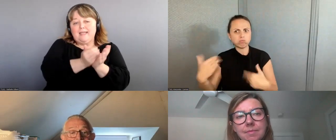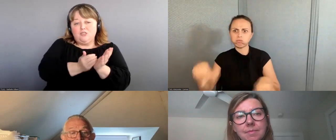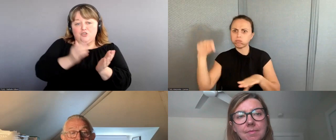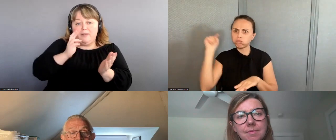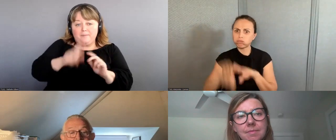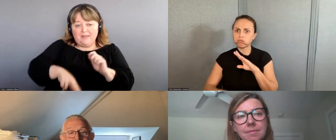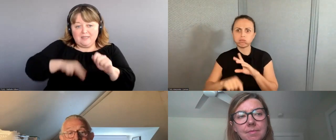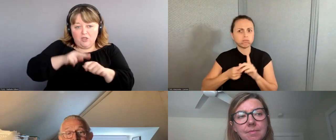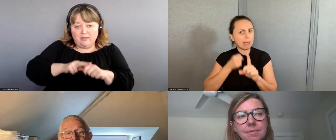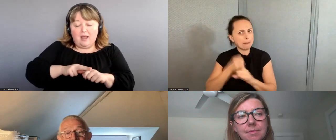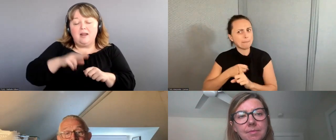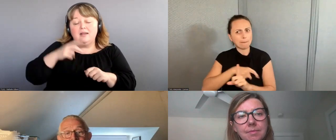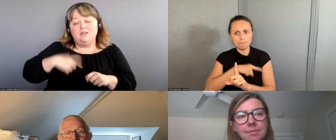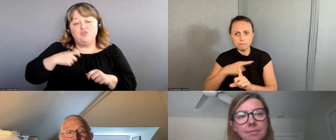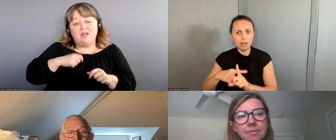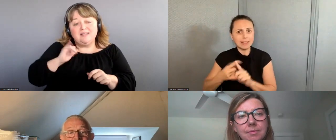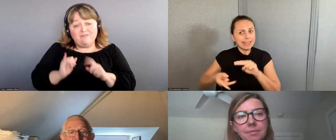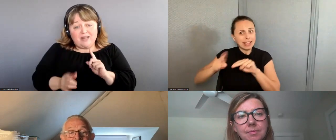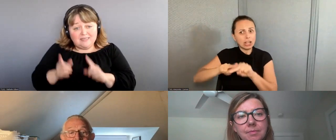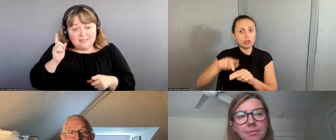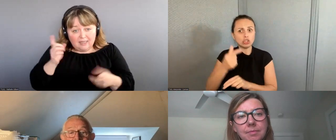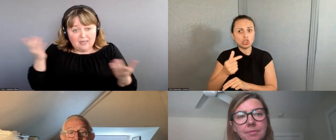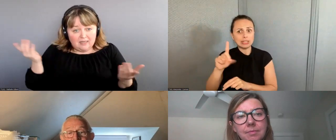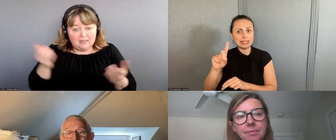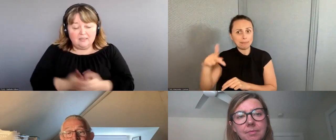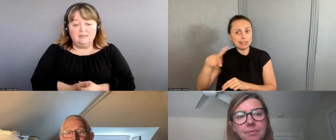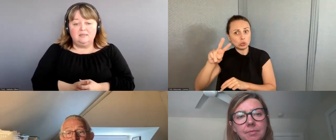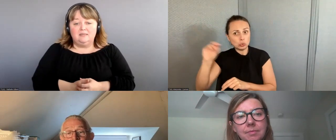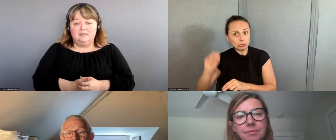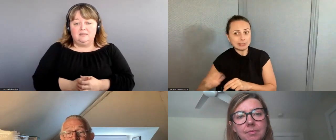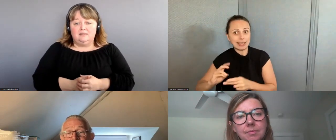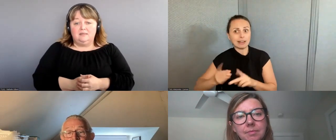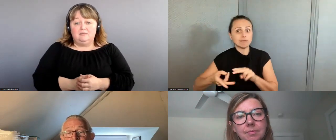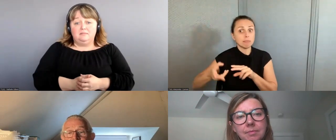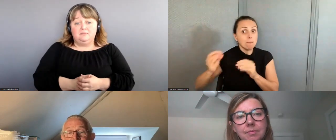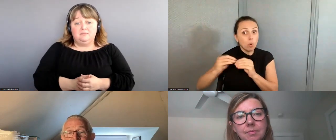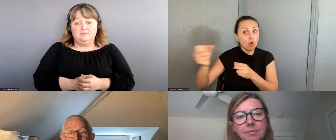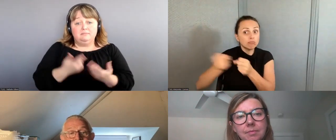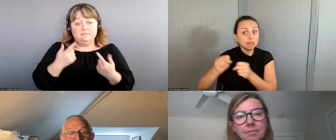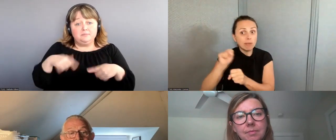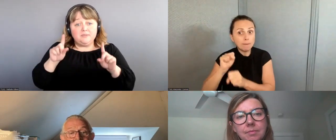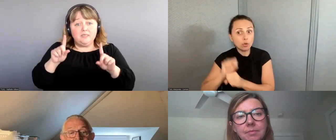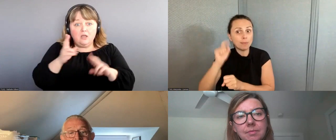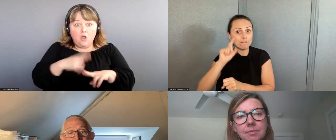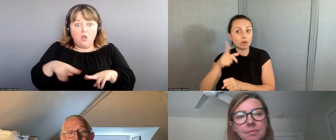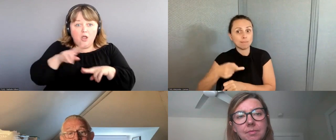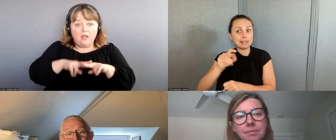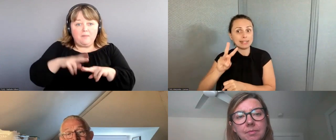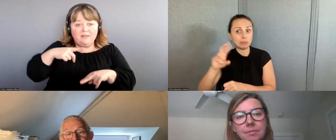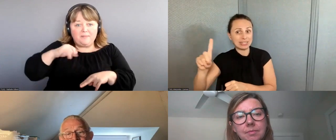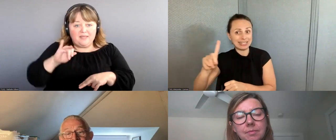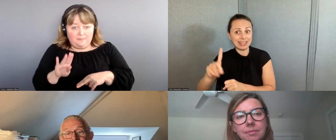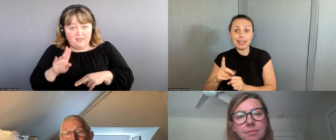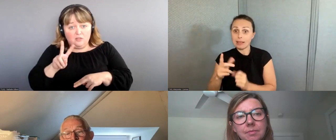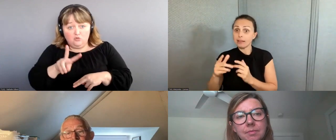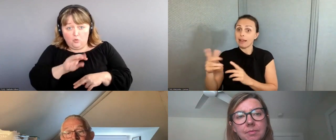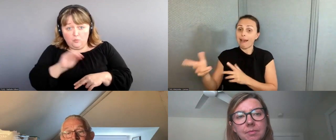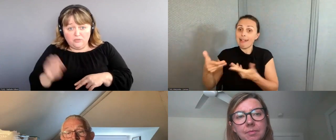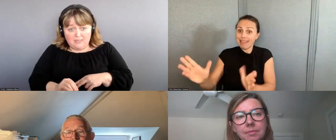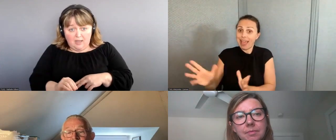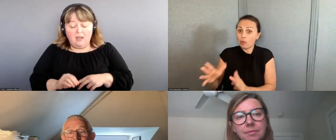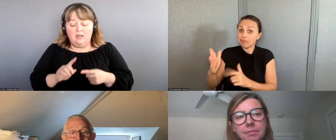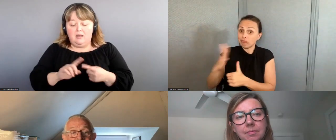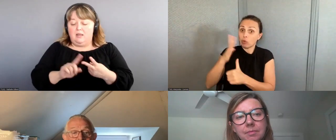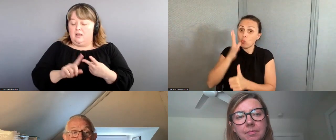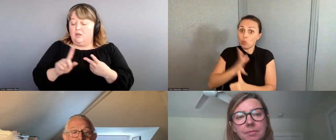deep, increasing the GDP by 2%, generating employment for PWDs, allowing mainly women to re-enter the workforce